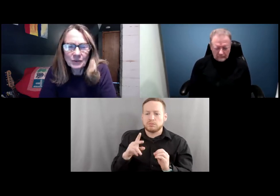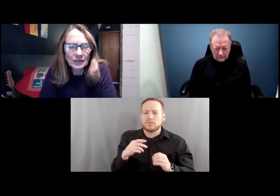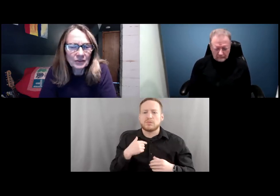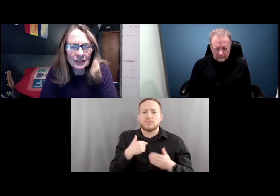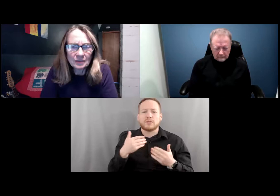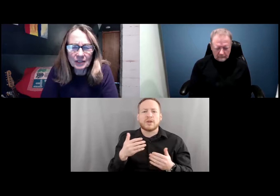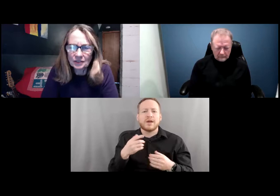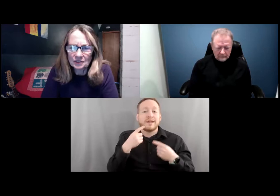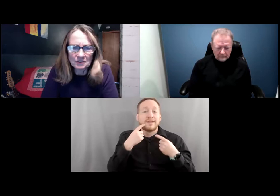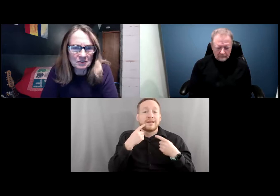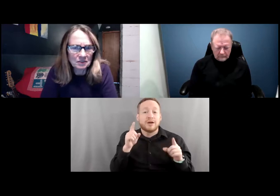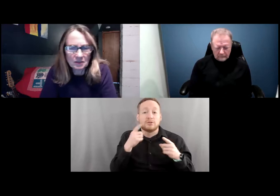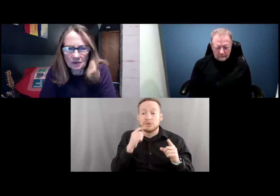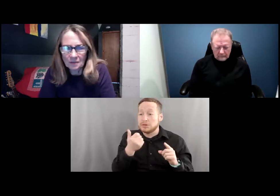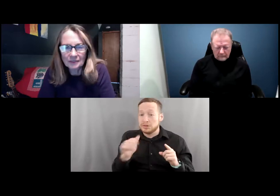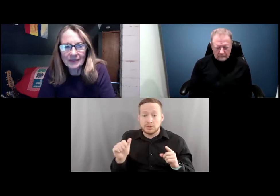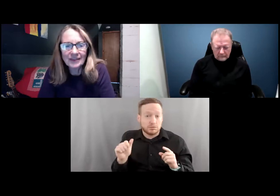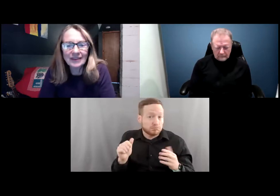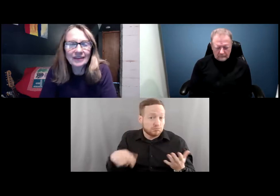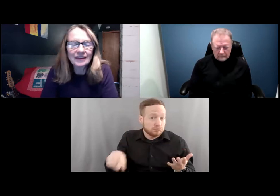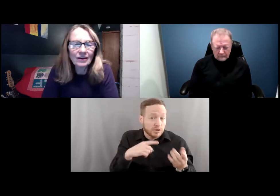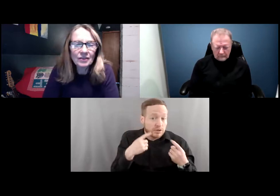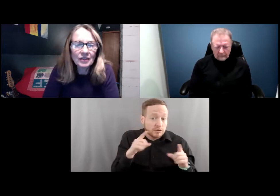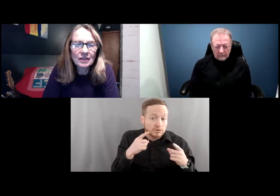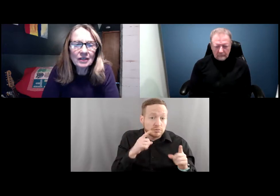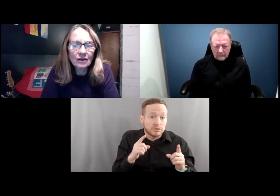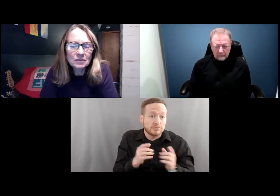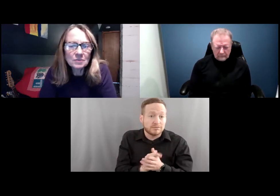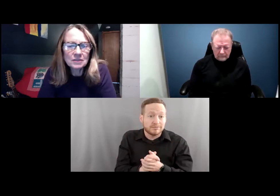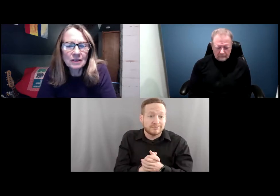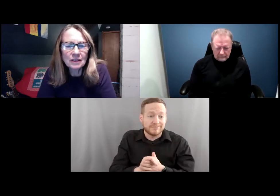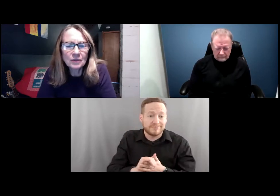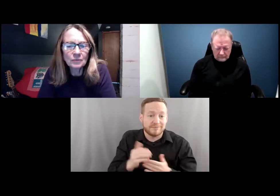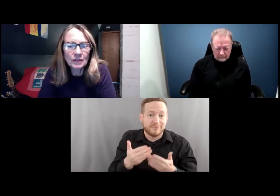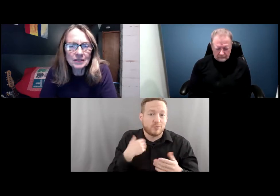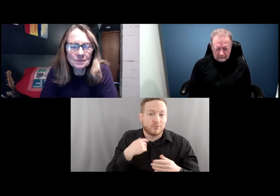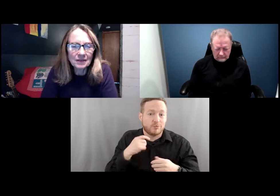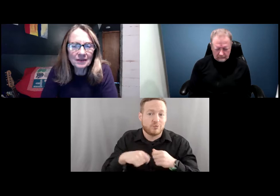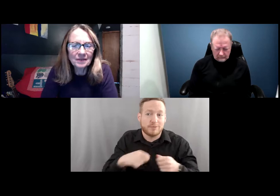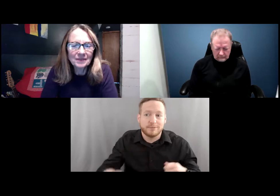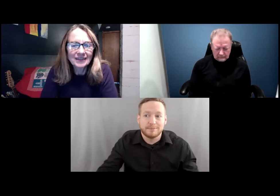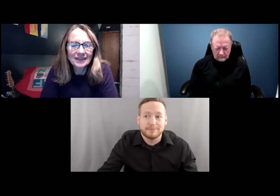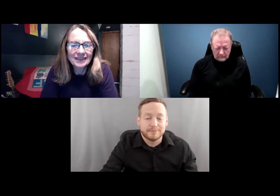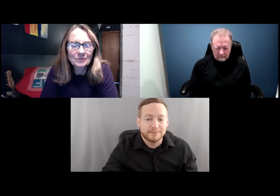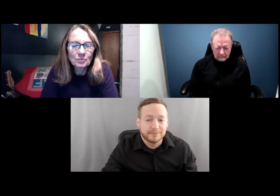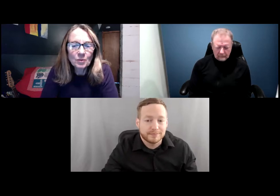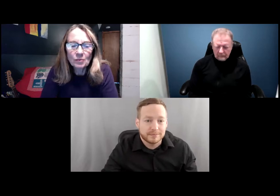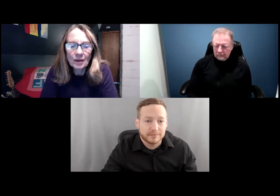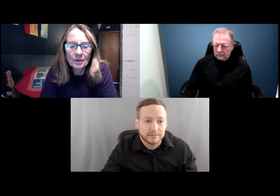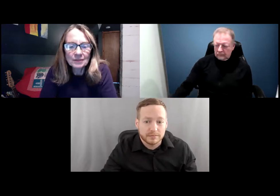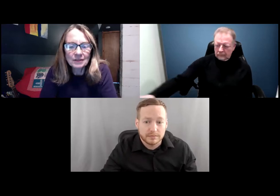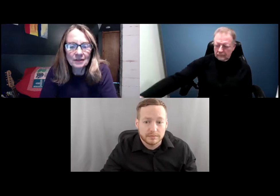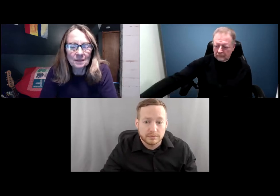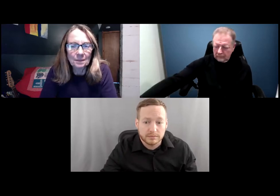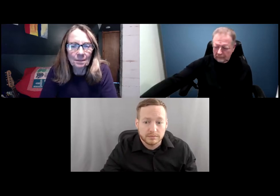Do I hear any objections? No. Okay. Are there any announcements that anyone would like to make before we wrap